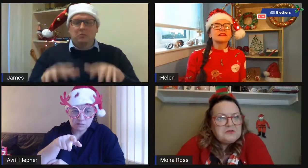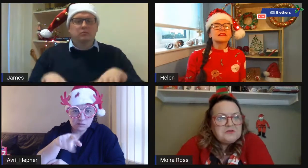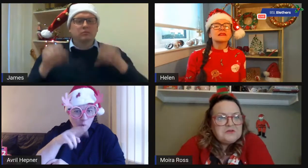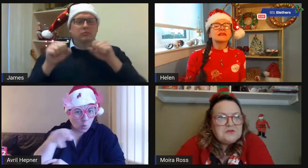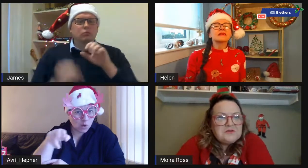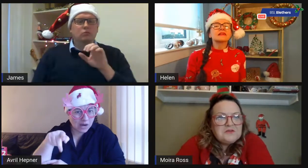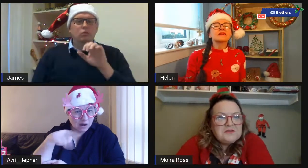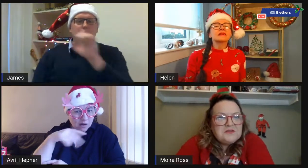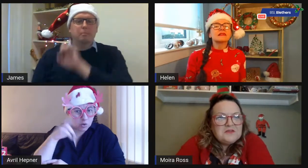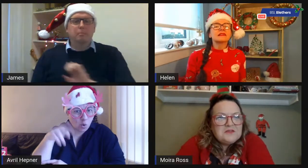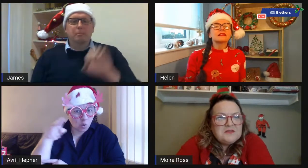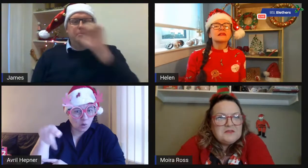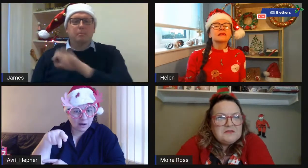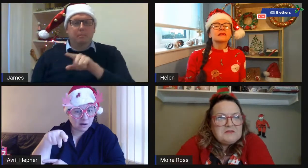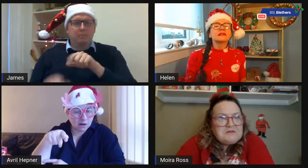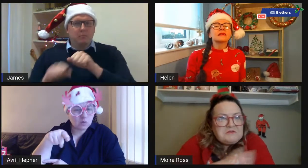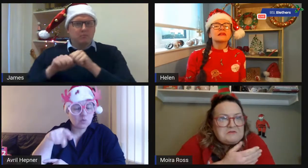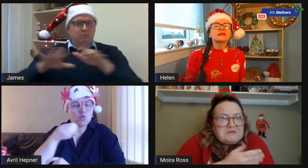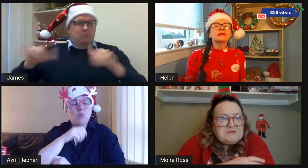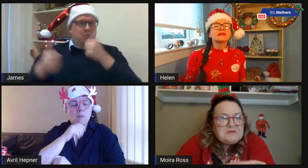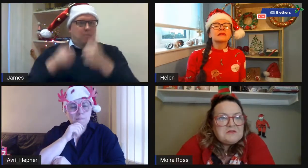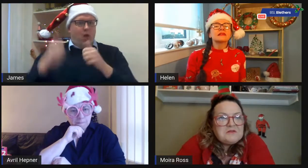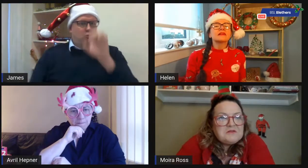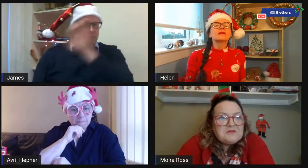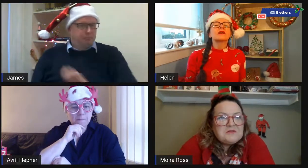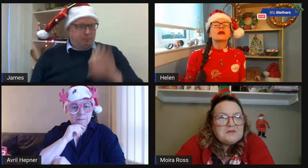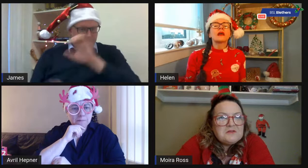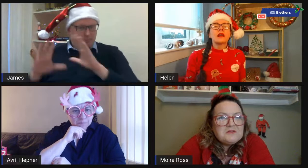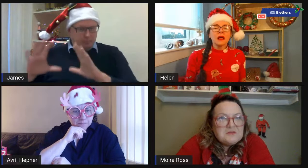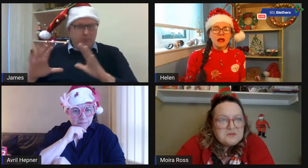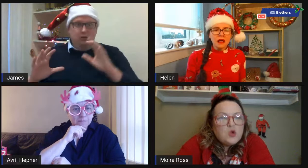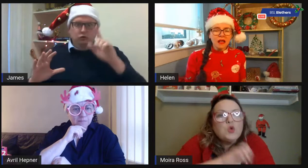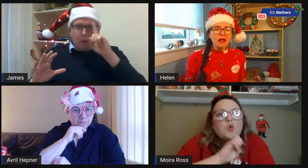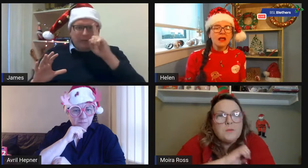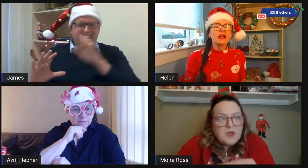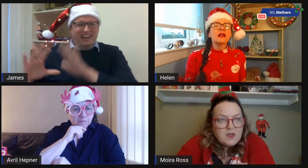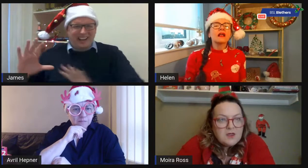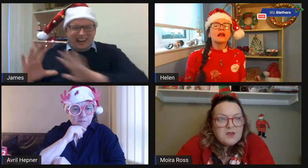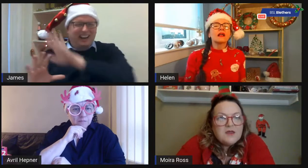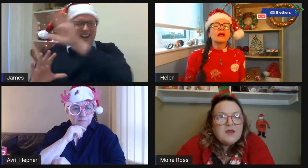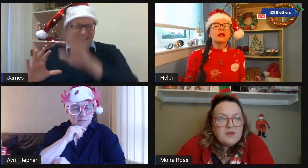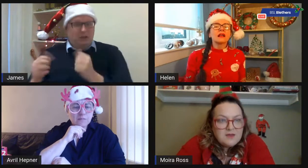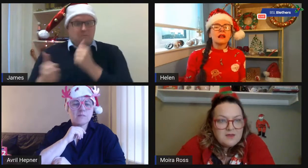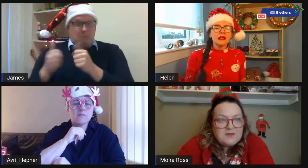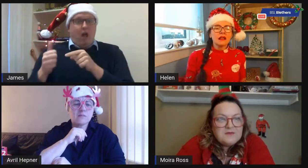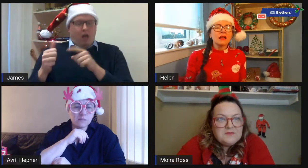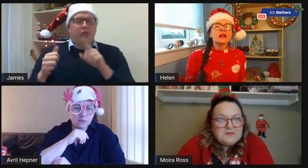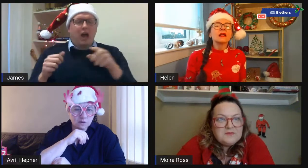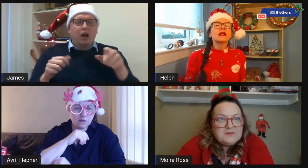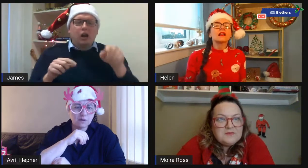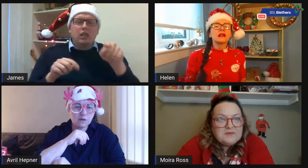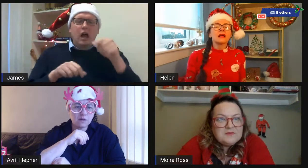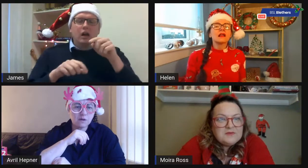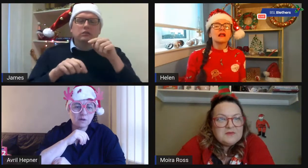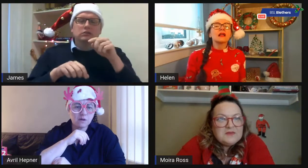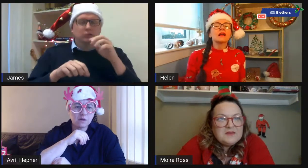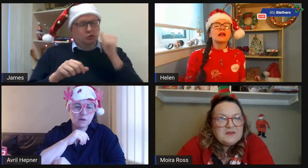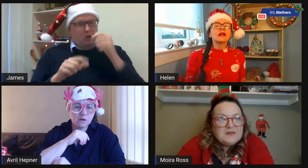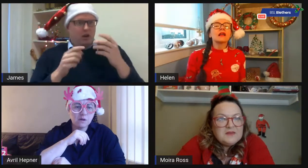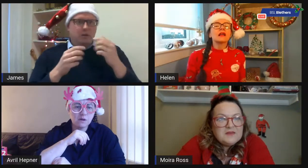is that from Norway? Is it or? Well, actually, Christmas started in popularity in Europe really from